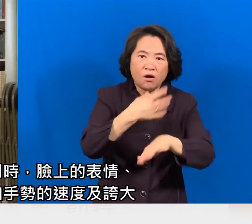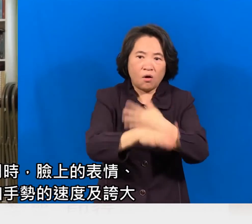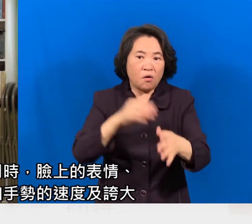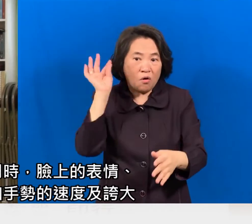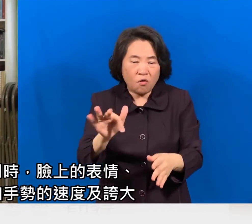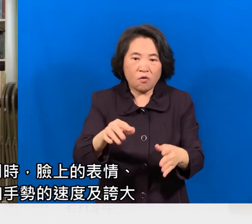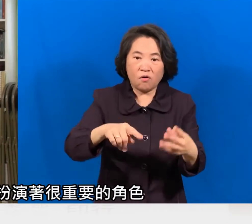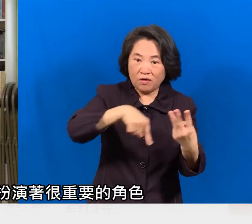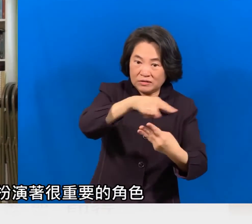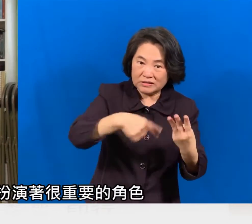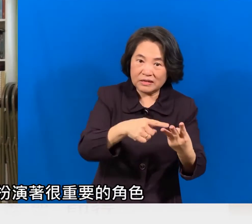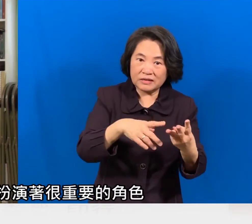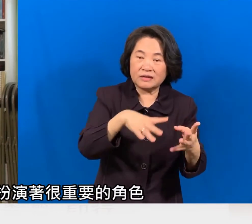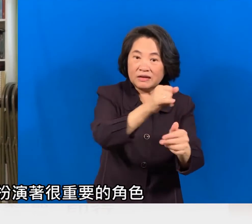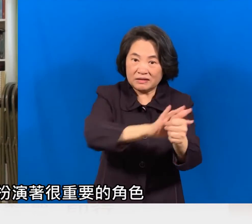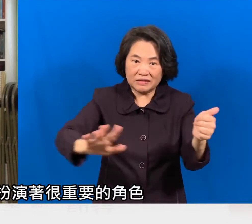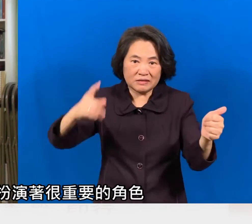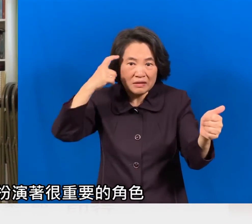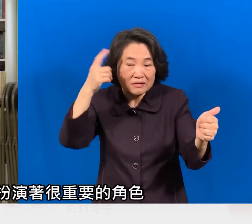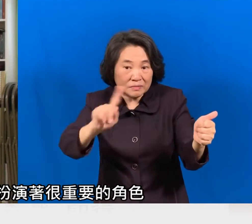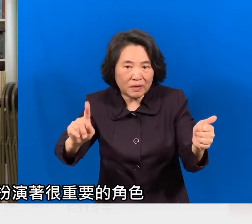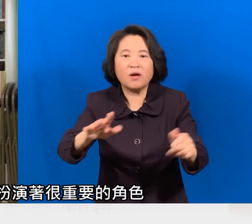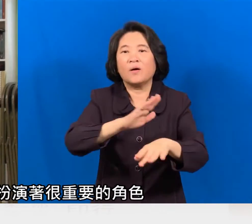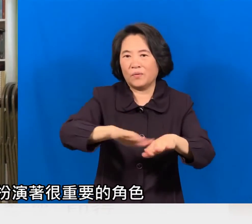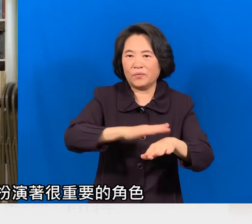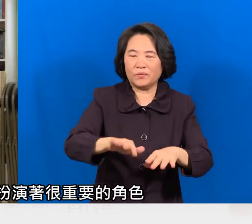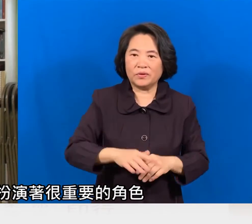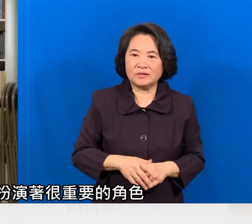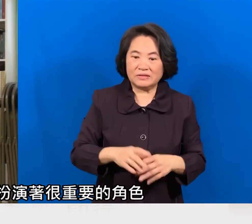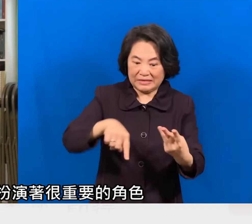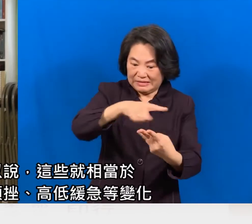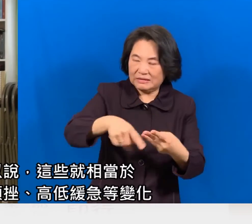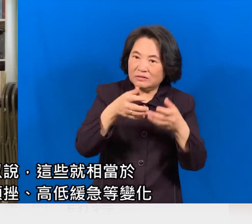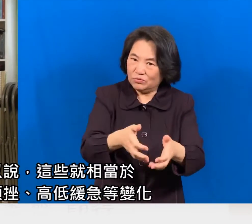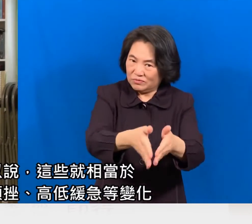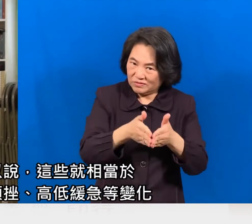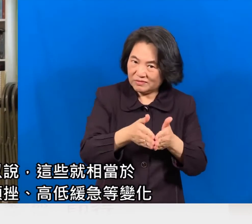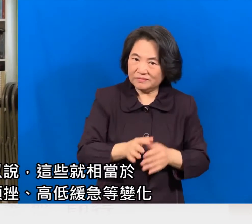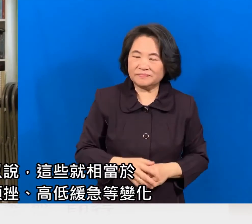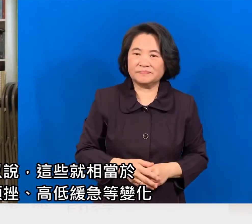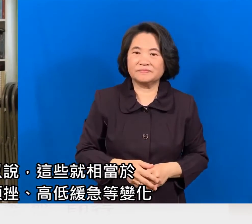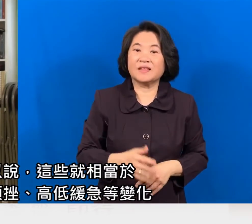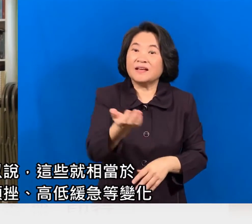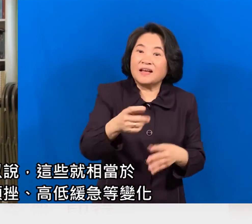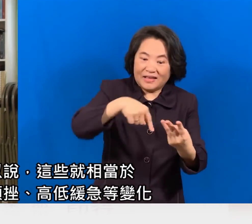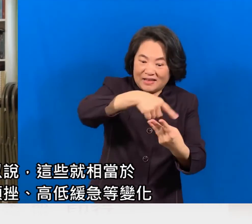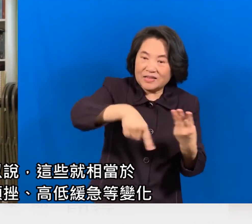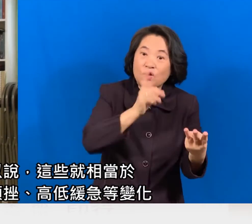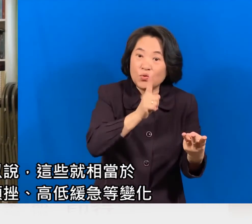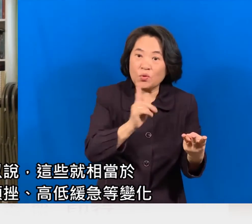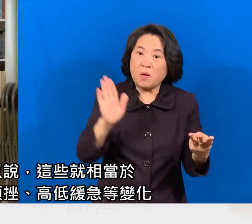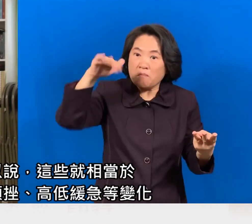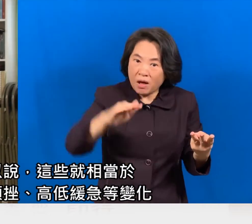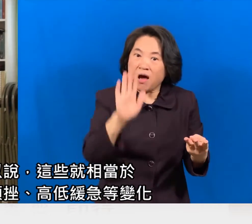of the signs plays an important role in conveying feelings through sign language. We can even say that these